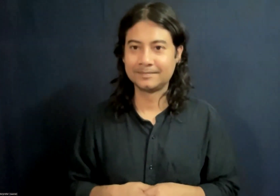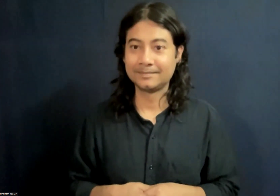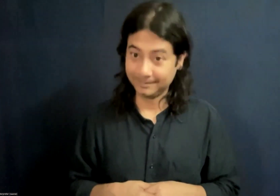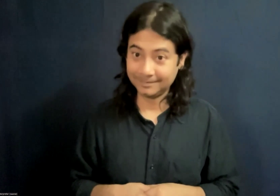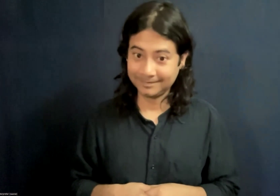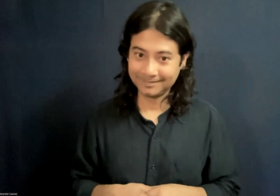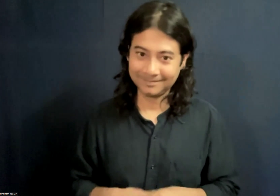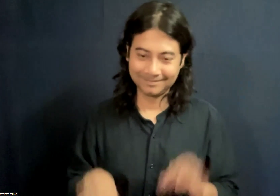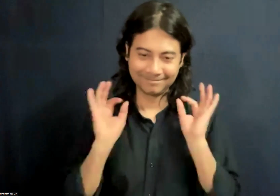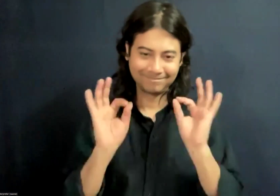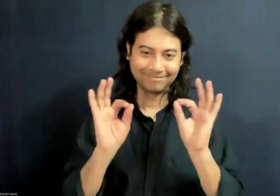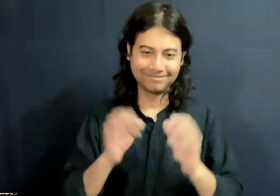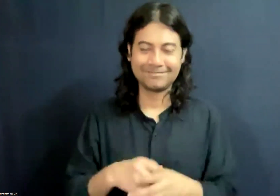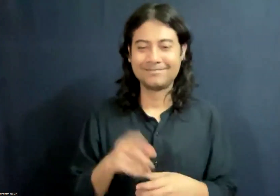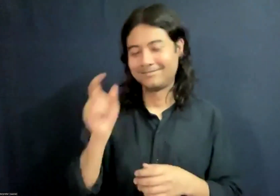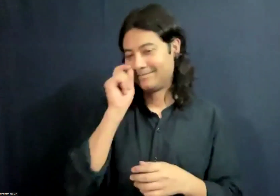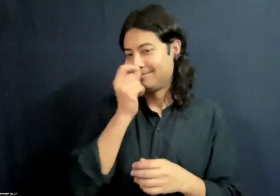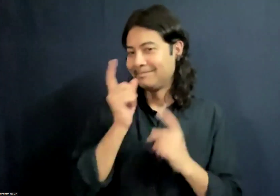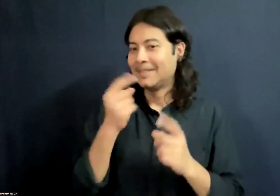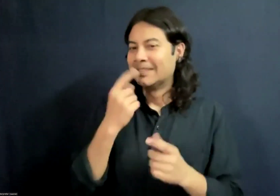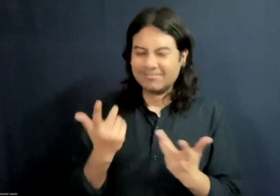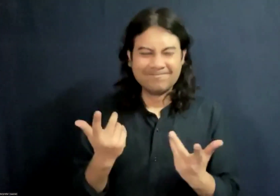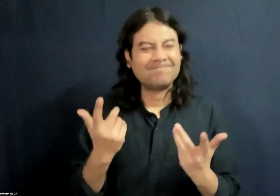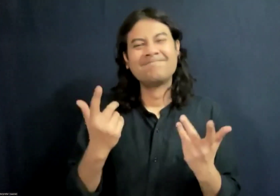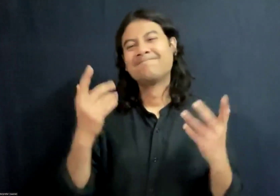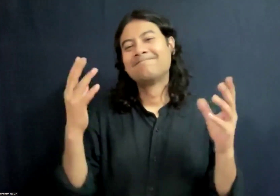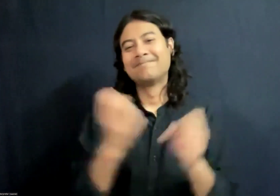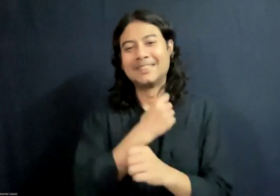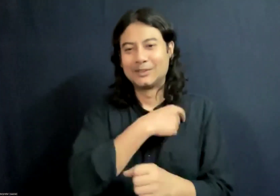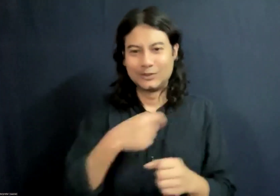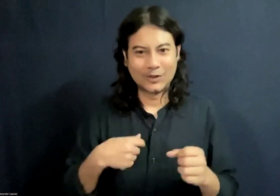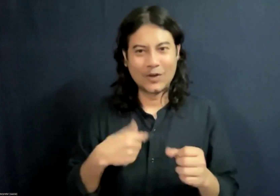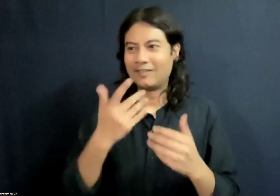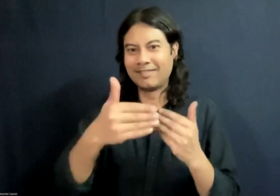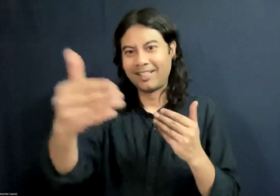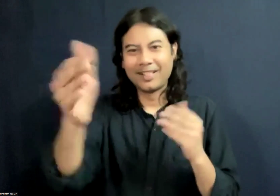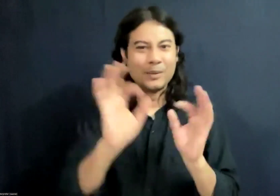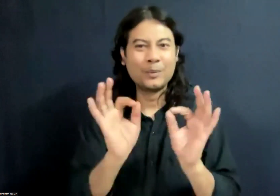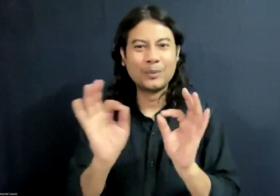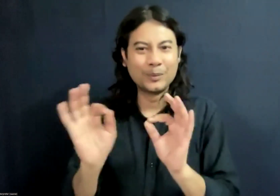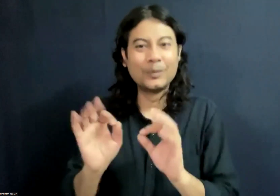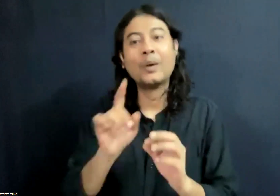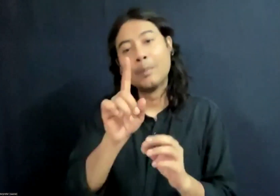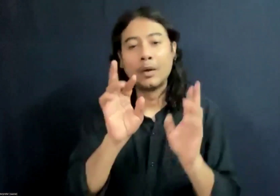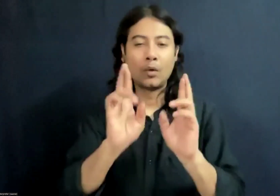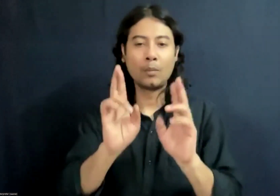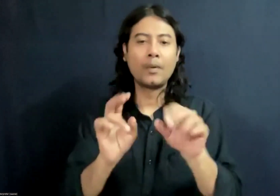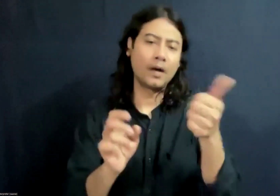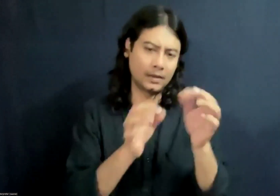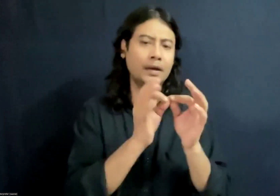okay. So we'll miss Saurabh for some time. We'll arrange for somebody else and we'll have question answer round for that.